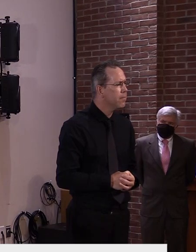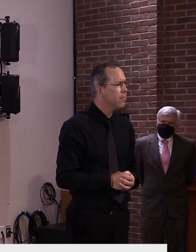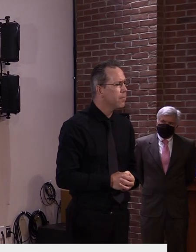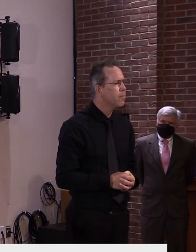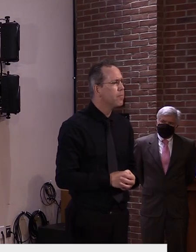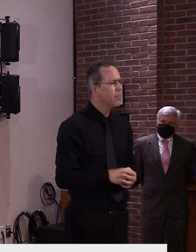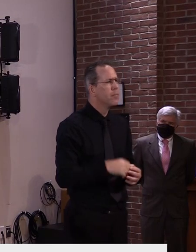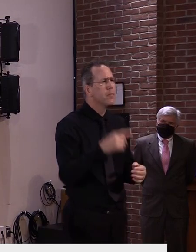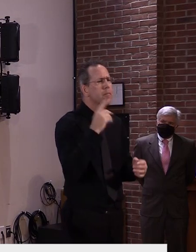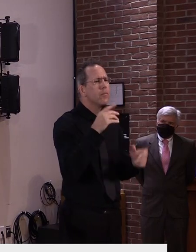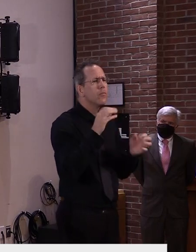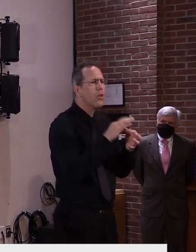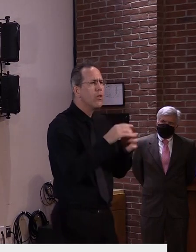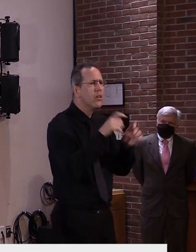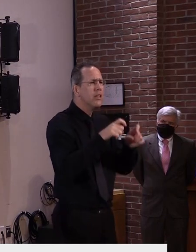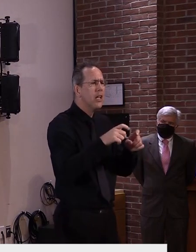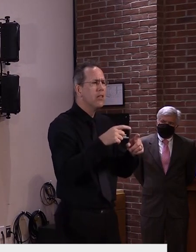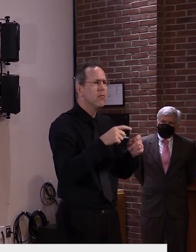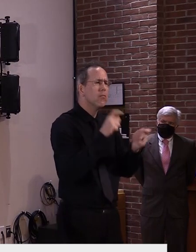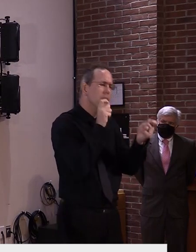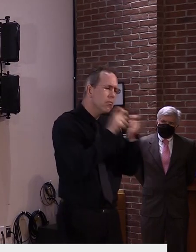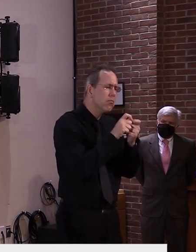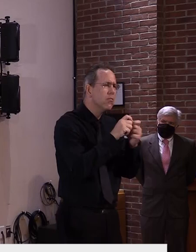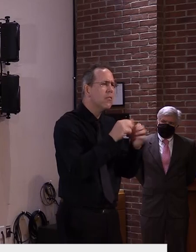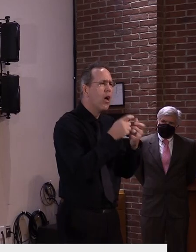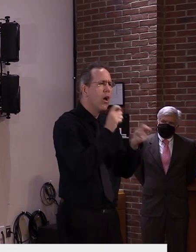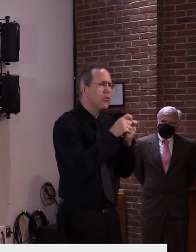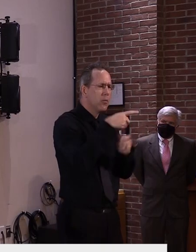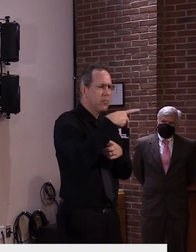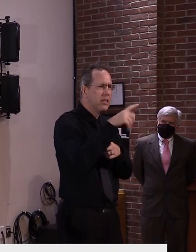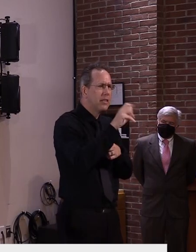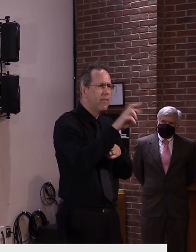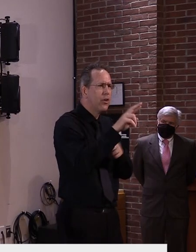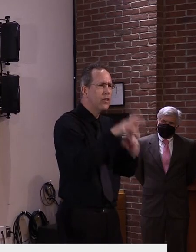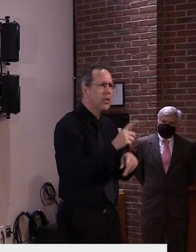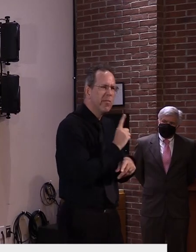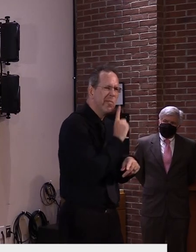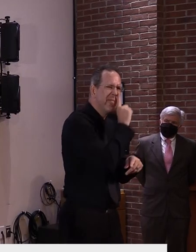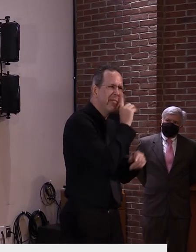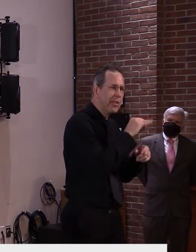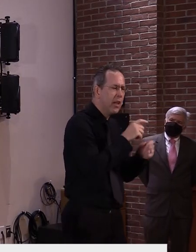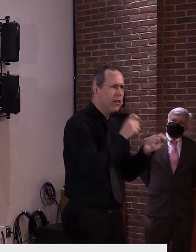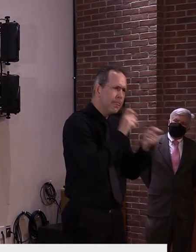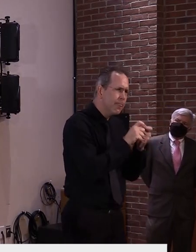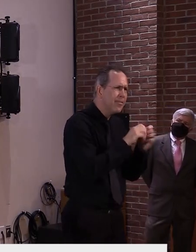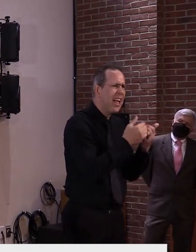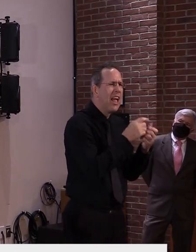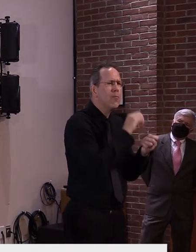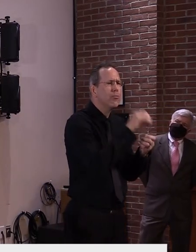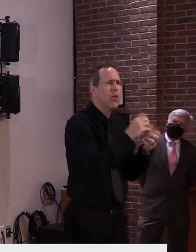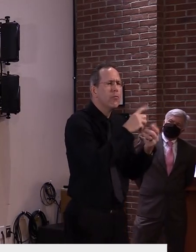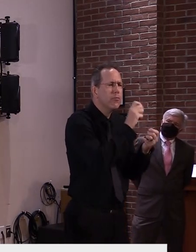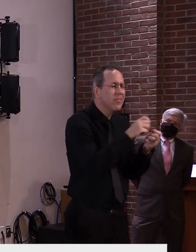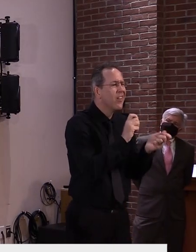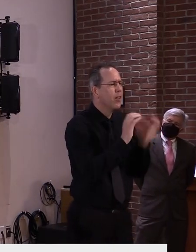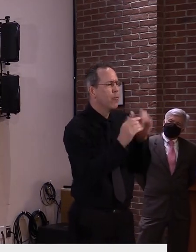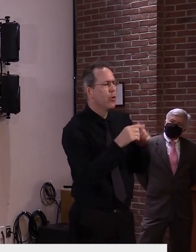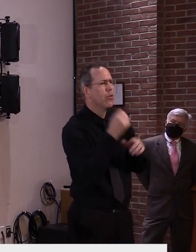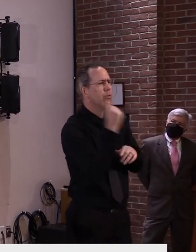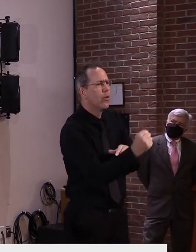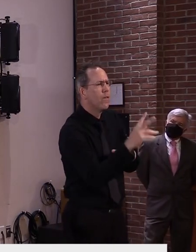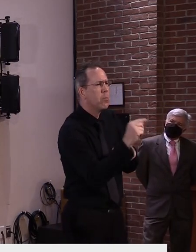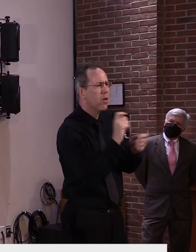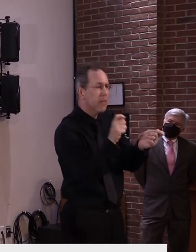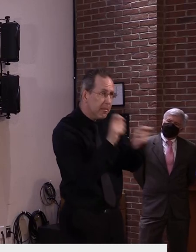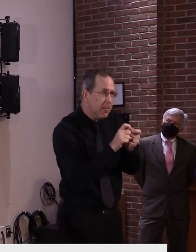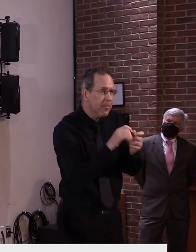I'm not sure I can give you a final number, because I don't even think the FDA can give us a true number of what you're calling accuracy.